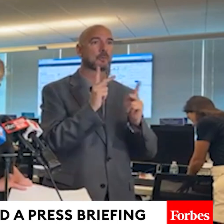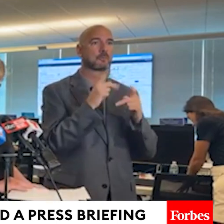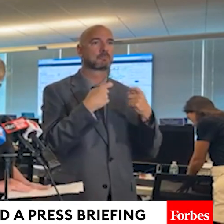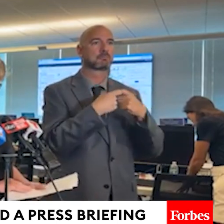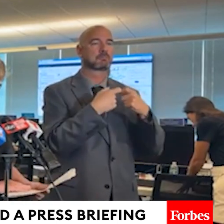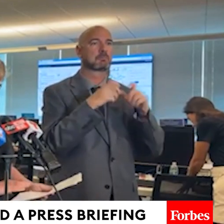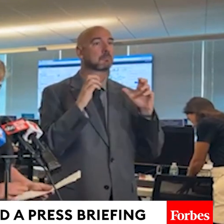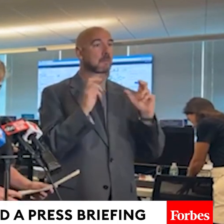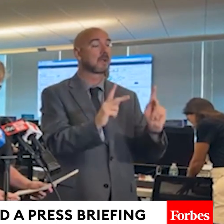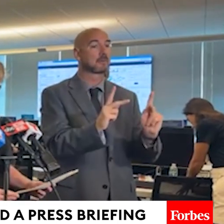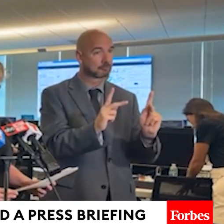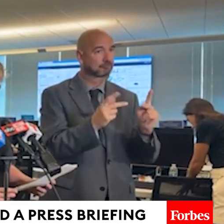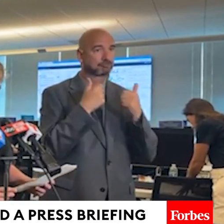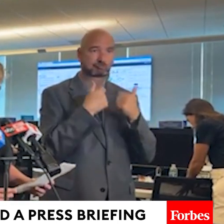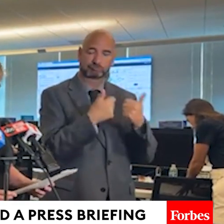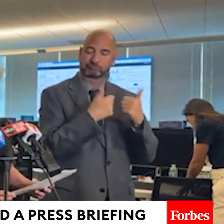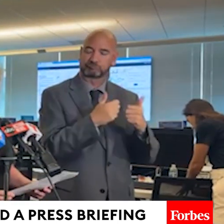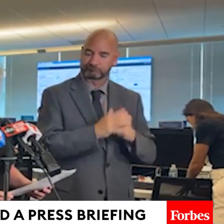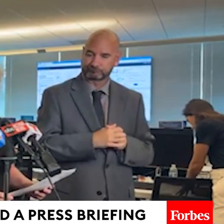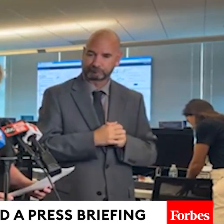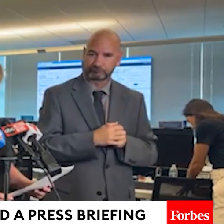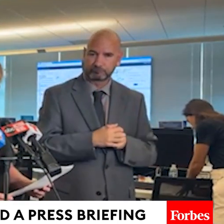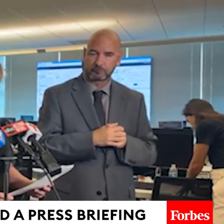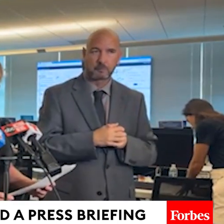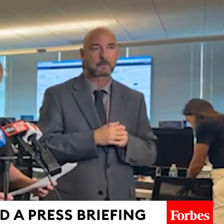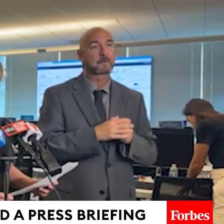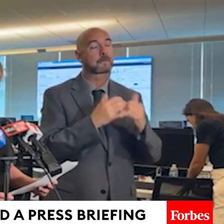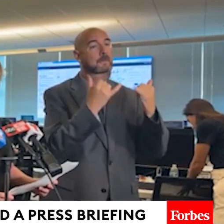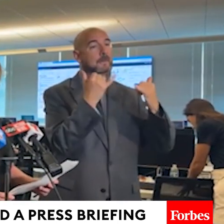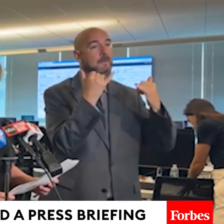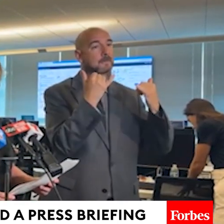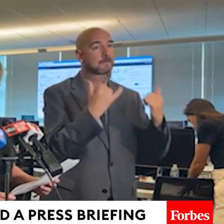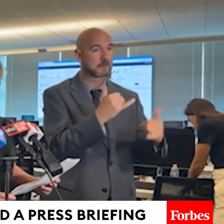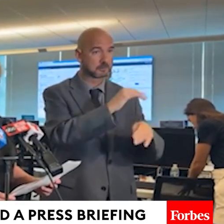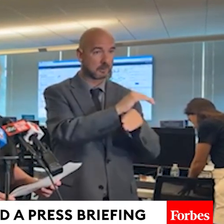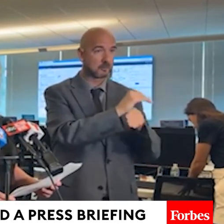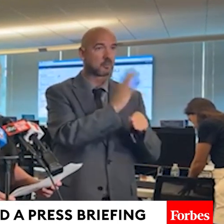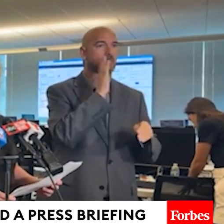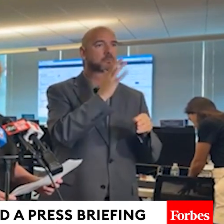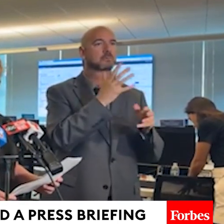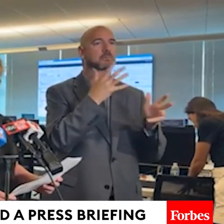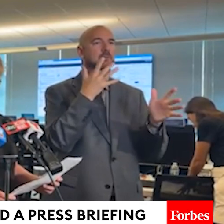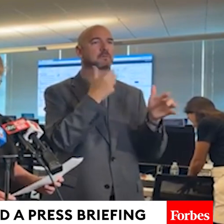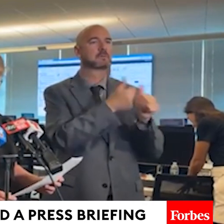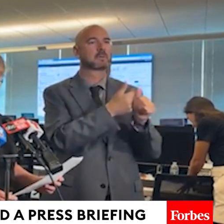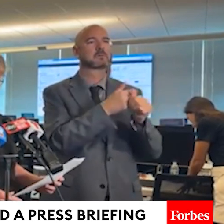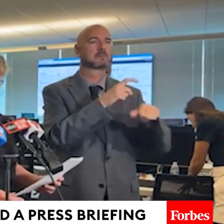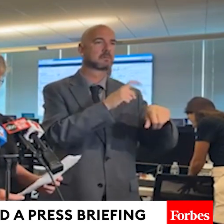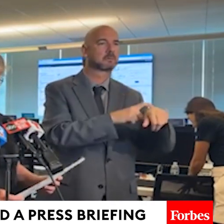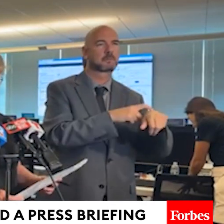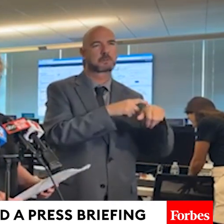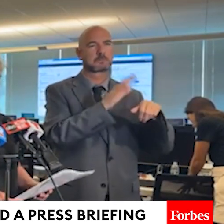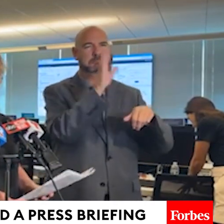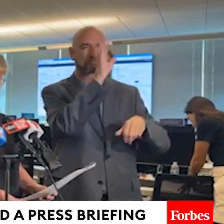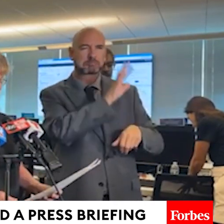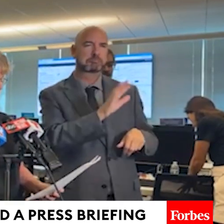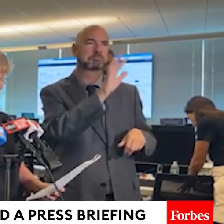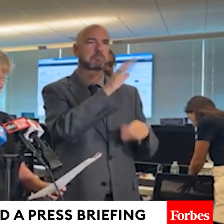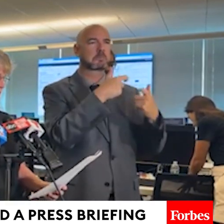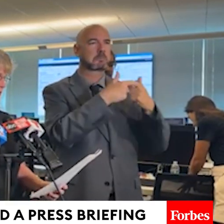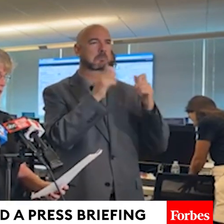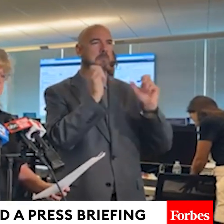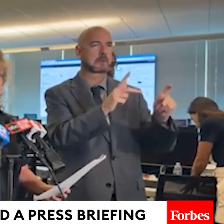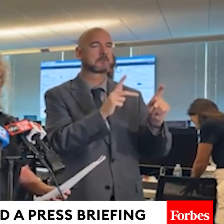decrease. By tonight, we will be able to provide an update on the timeline for restoring power to the majority of